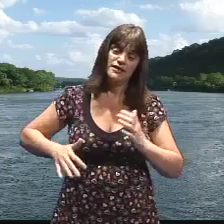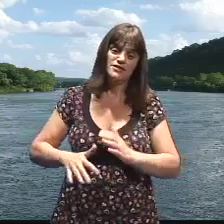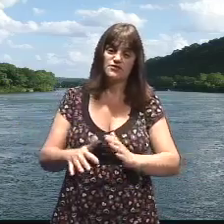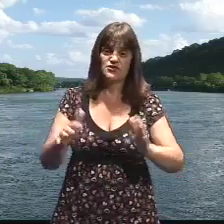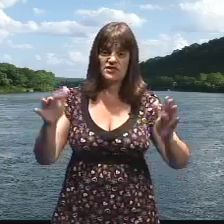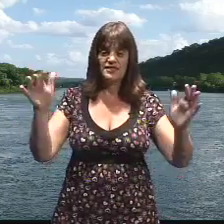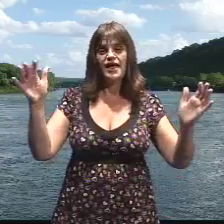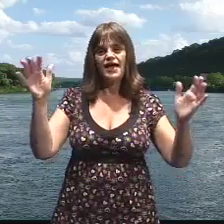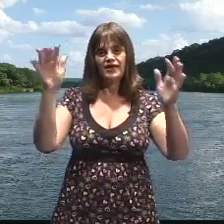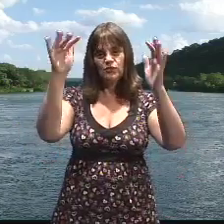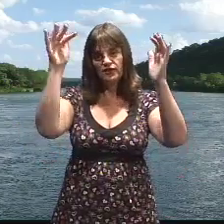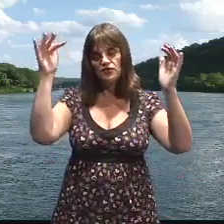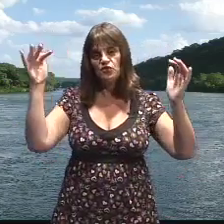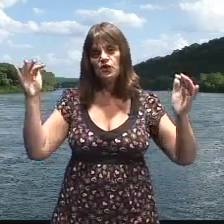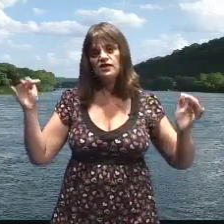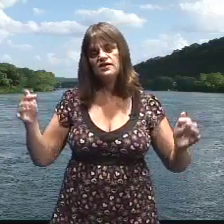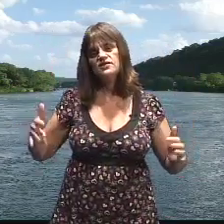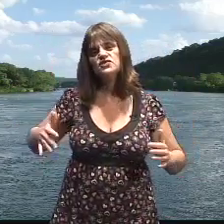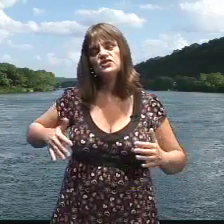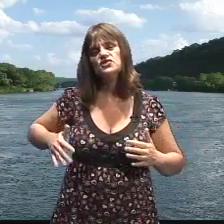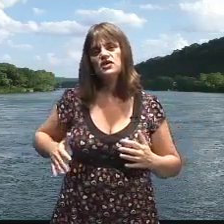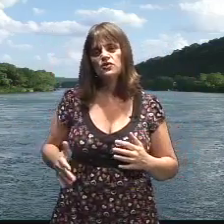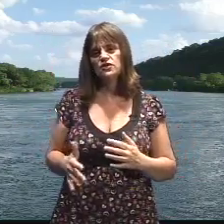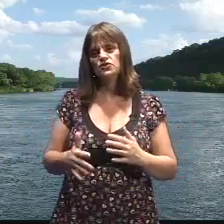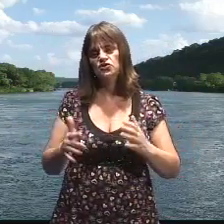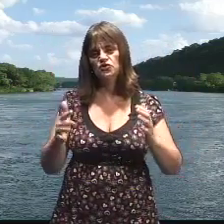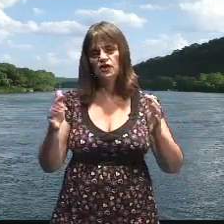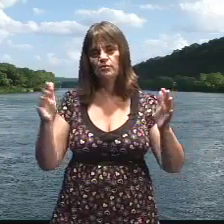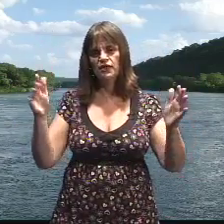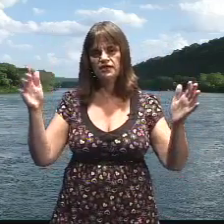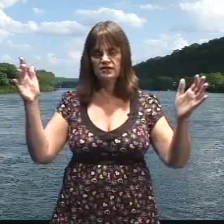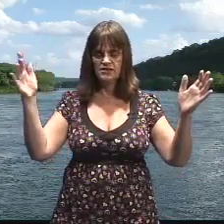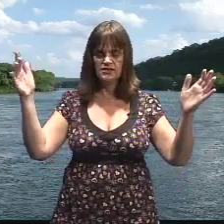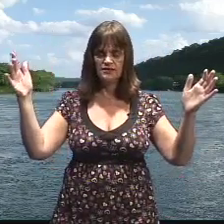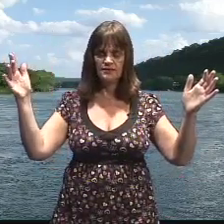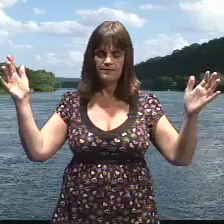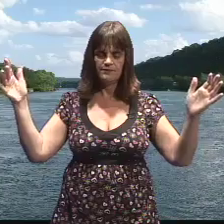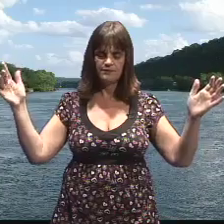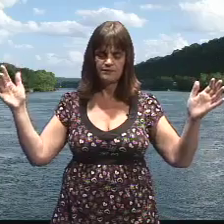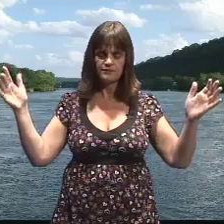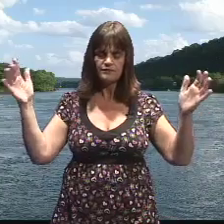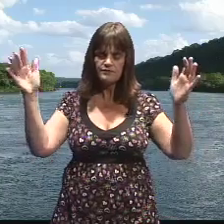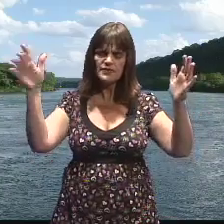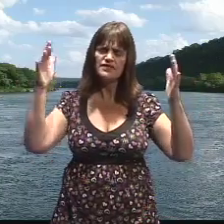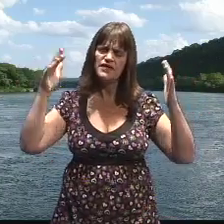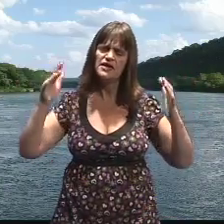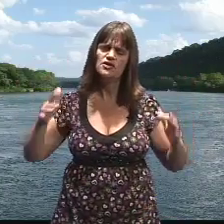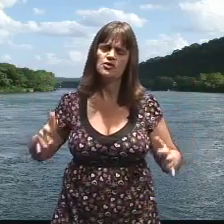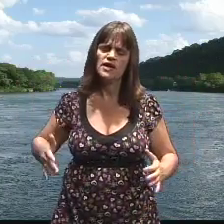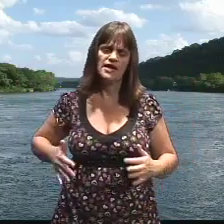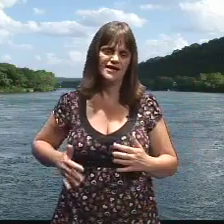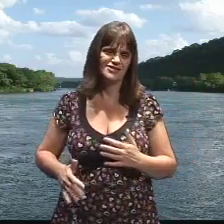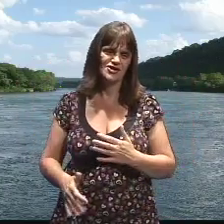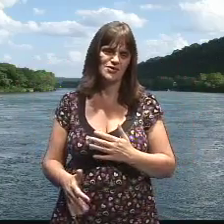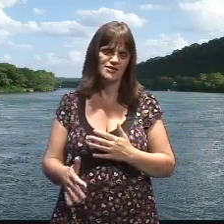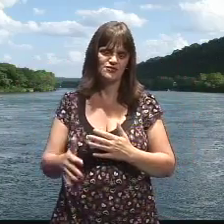Abundance versus lack, and whether there really is a secret to abundance. And thank you, as always,